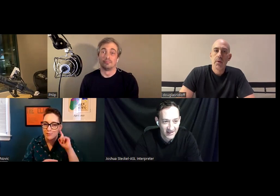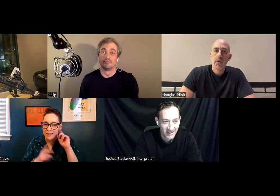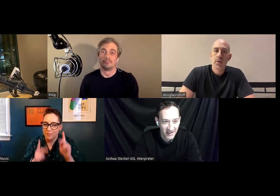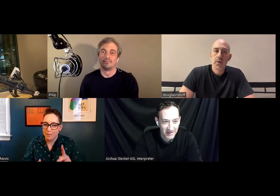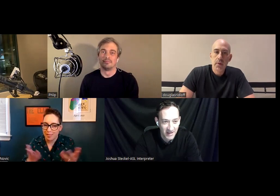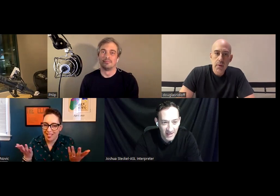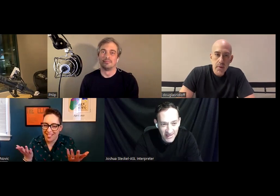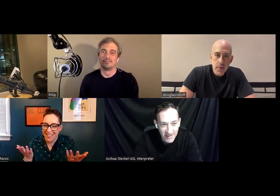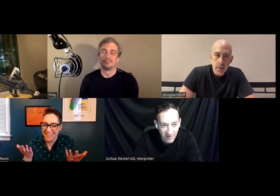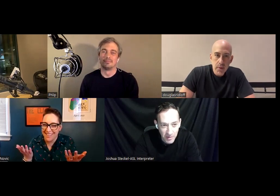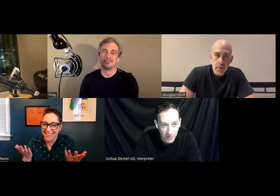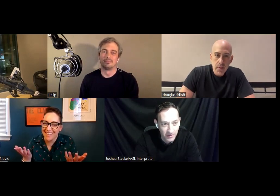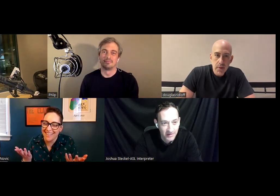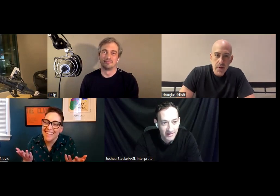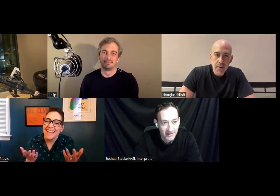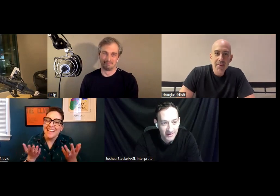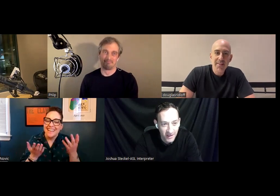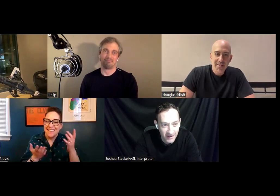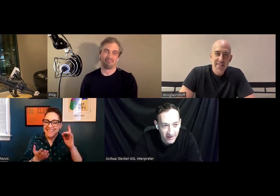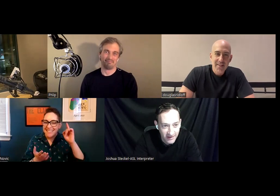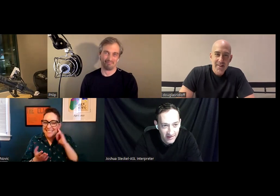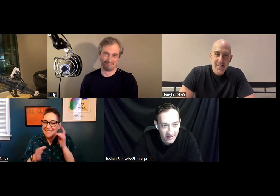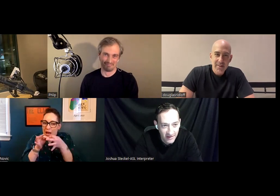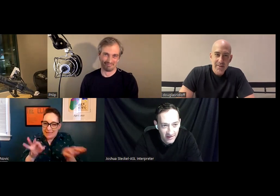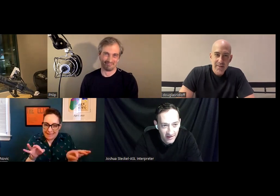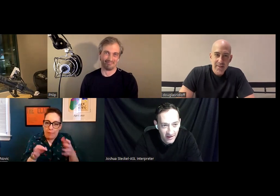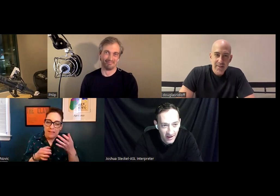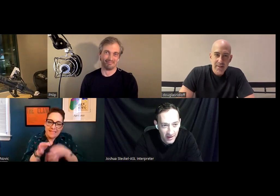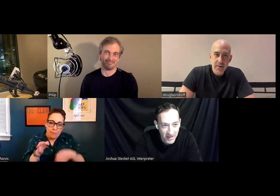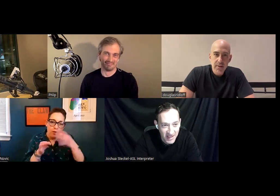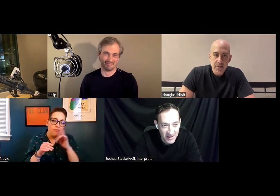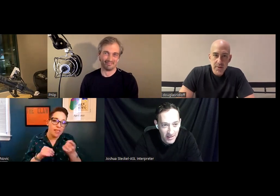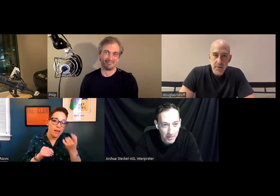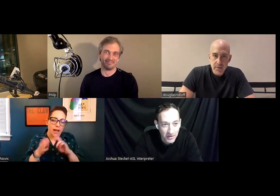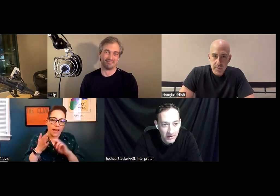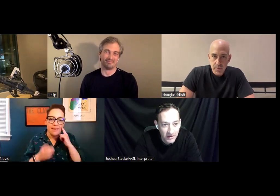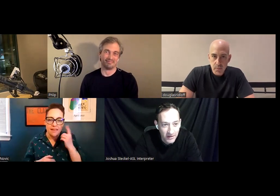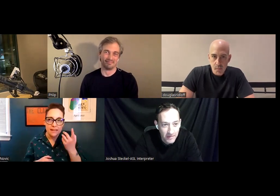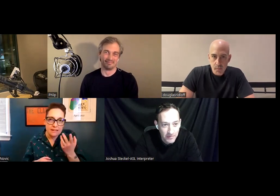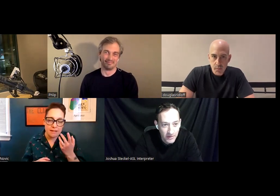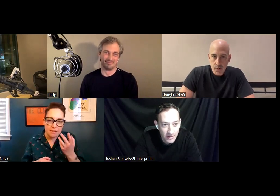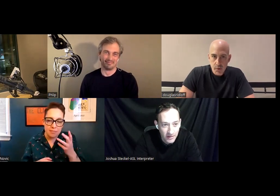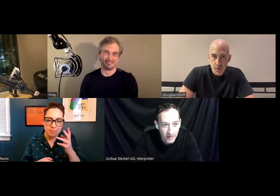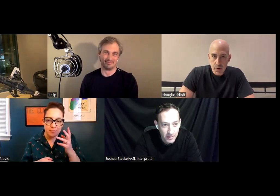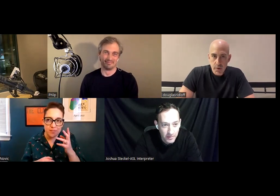Okay, listen to deaf people, right? It sounds simple,